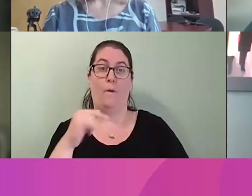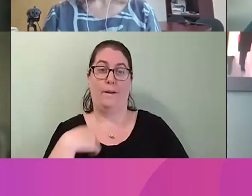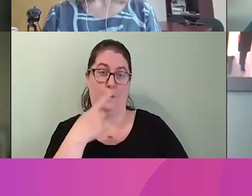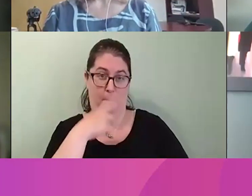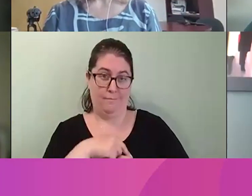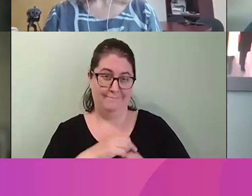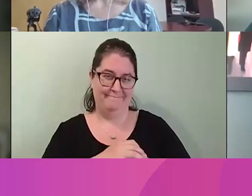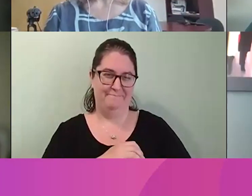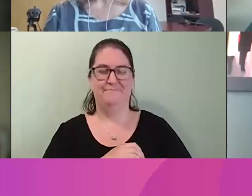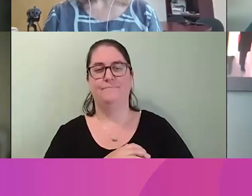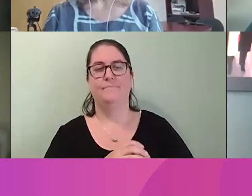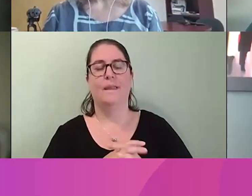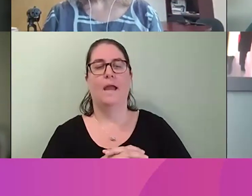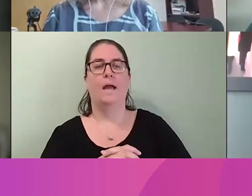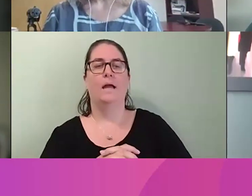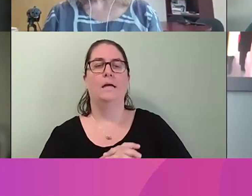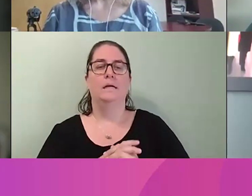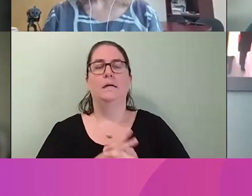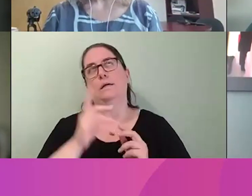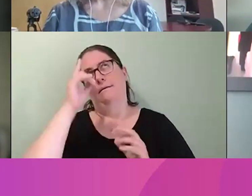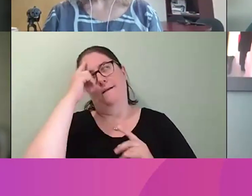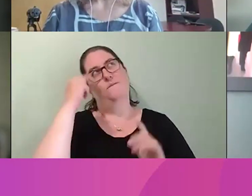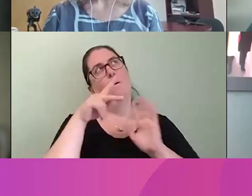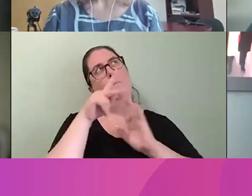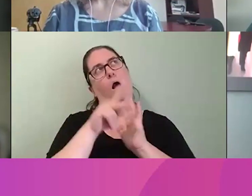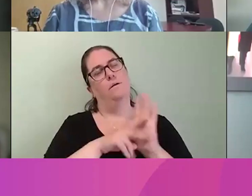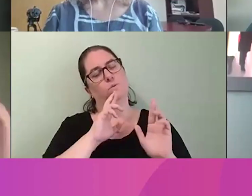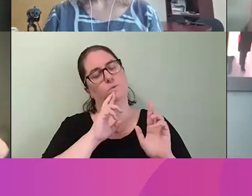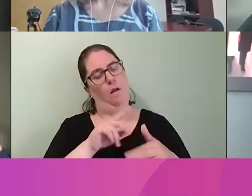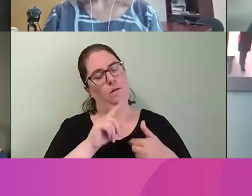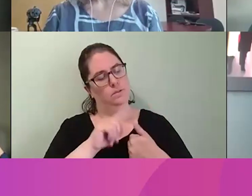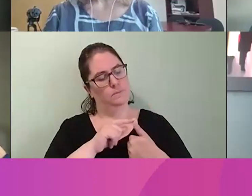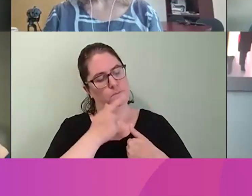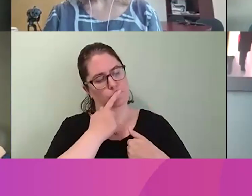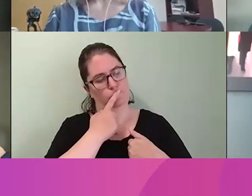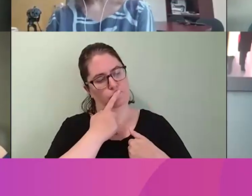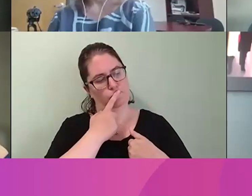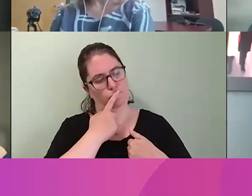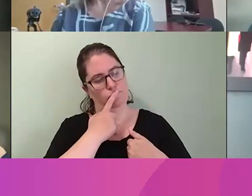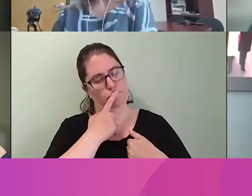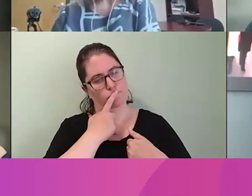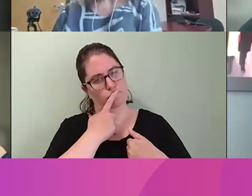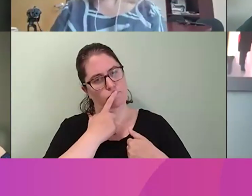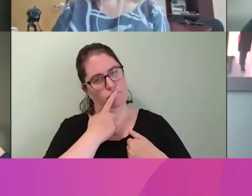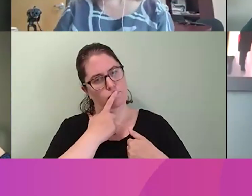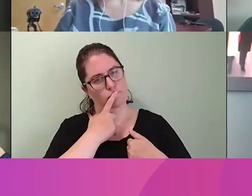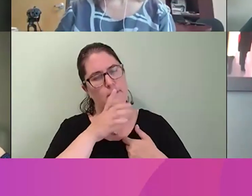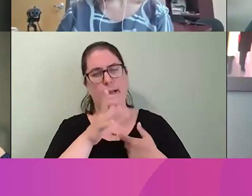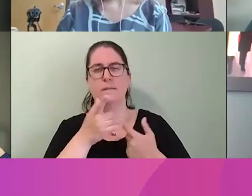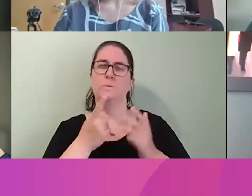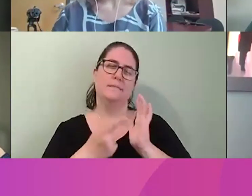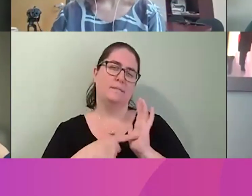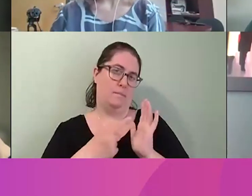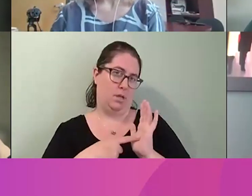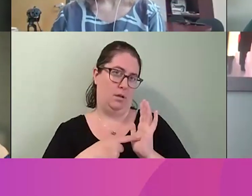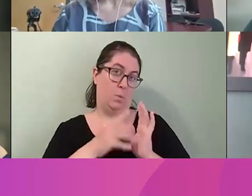in. I guess just thinking of policy responses, I really I was thinking of sometimes